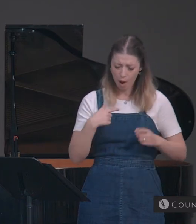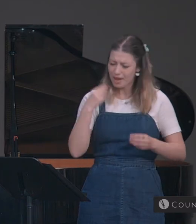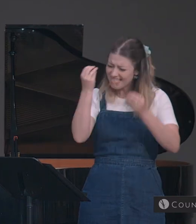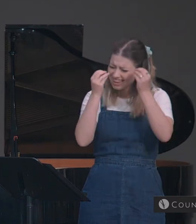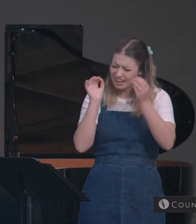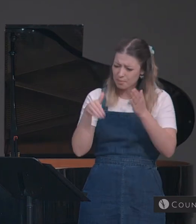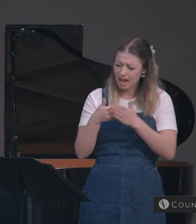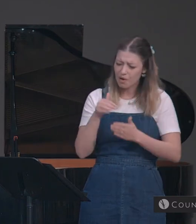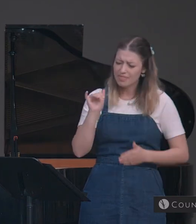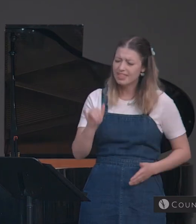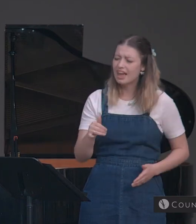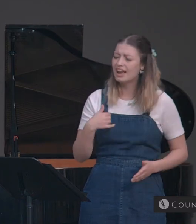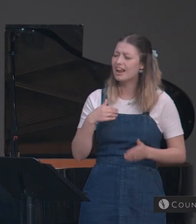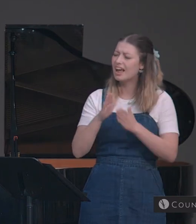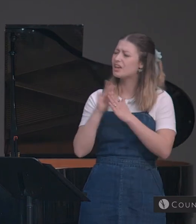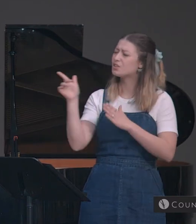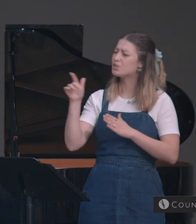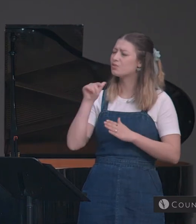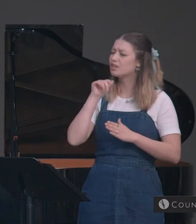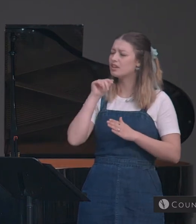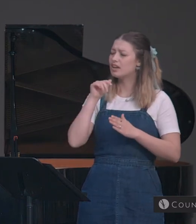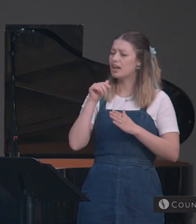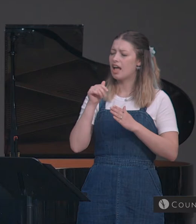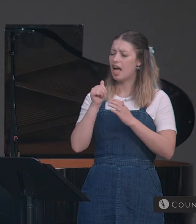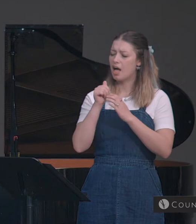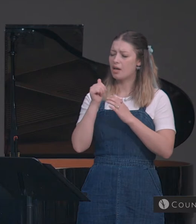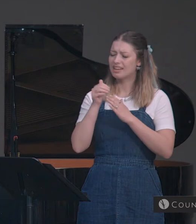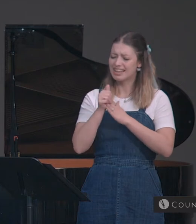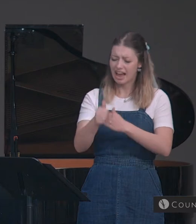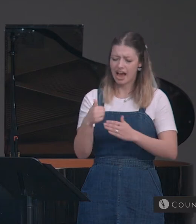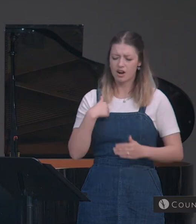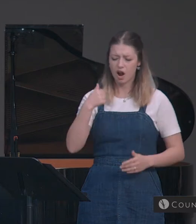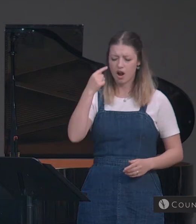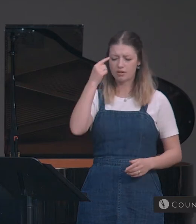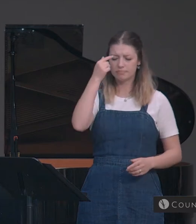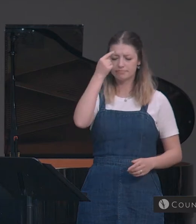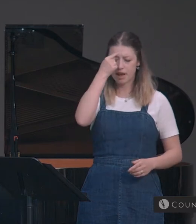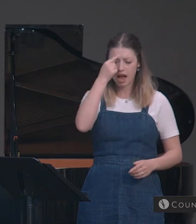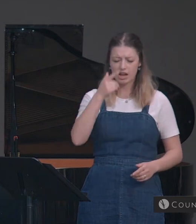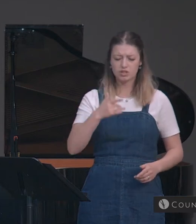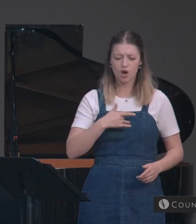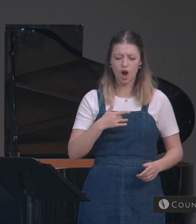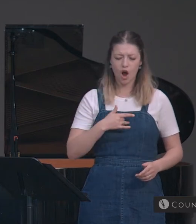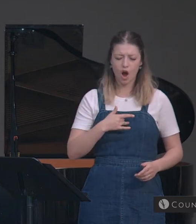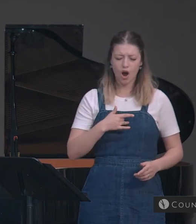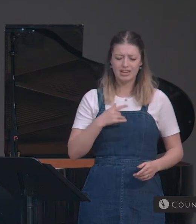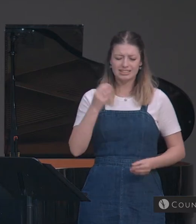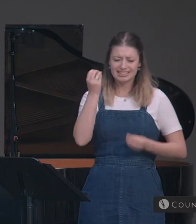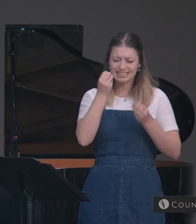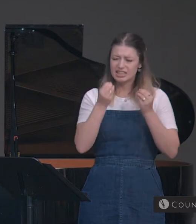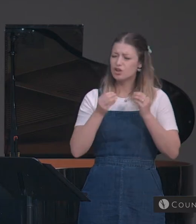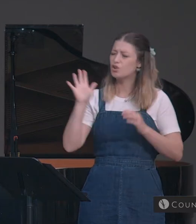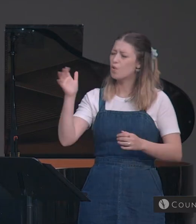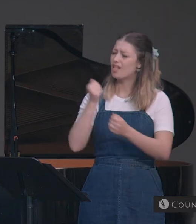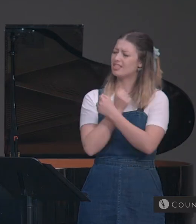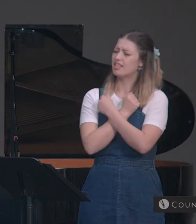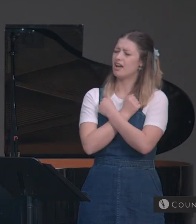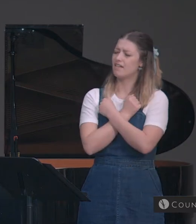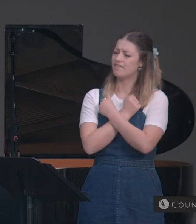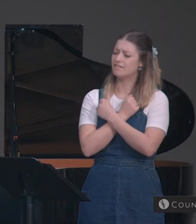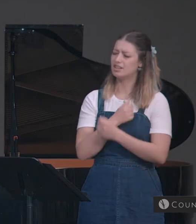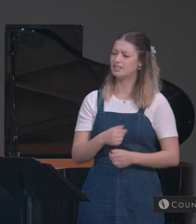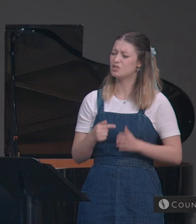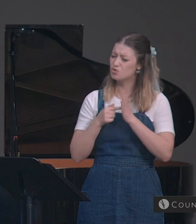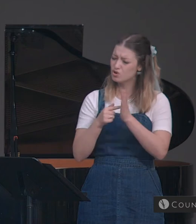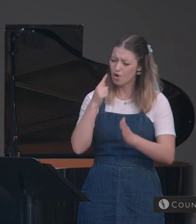distractions aside, that you will guide our hearts and our minds into the love that was demonstrated